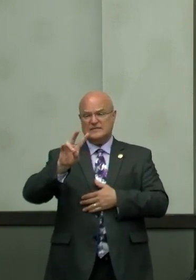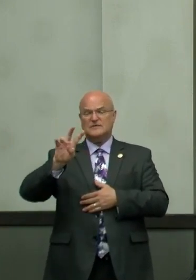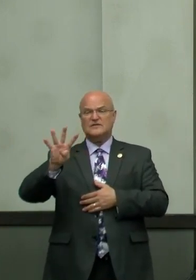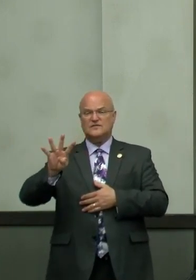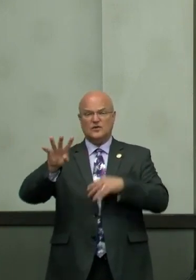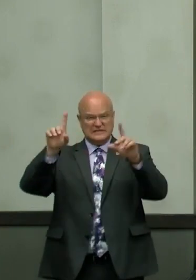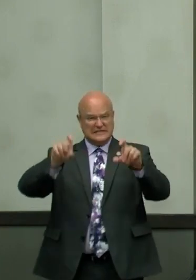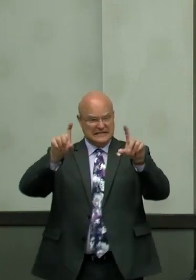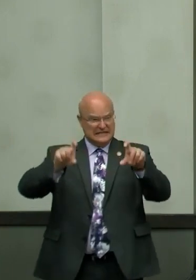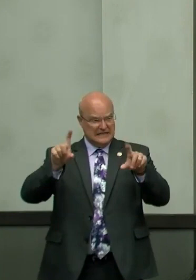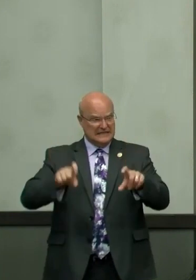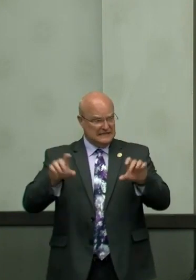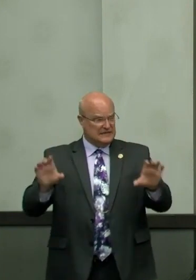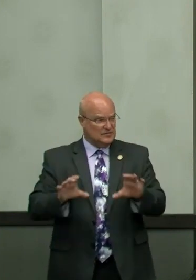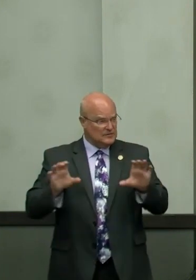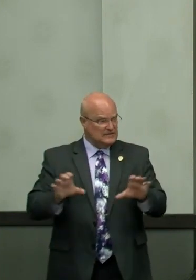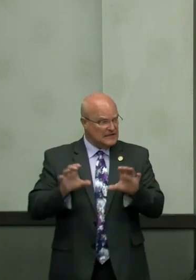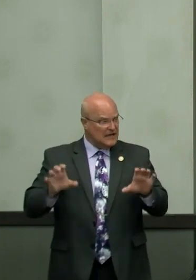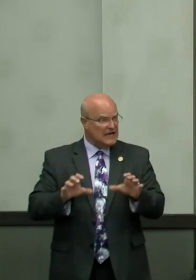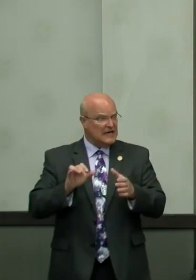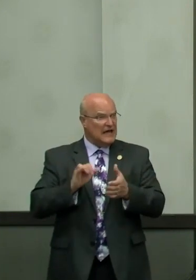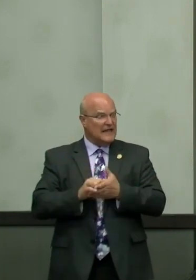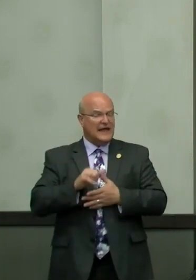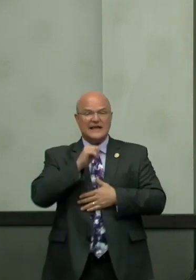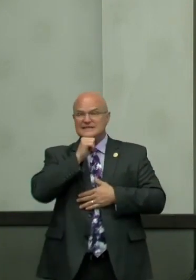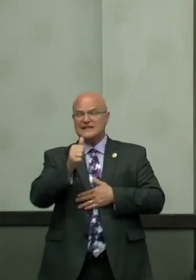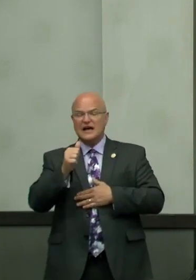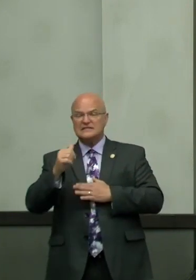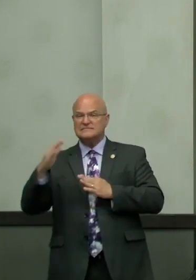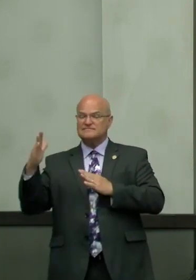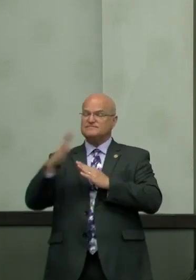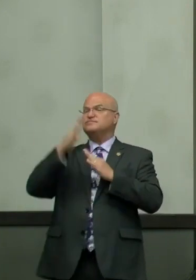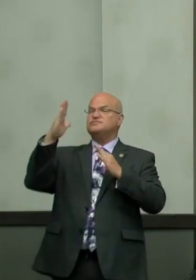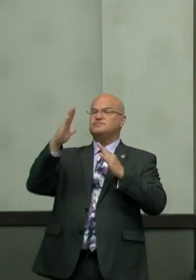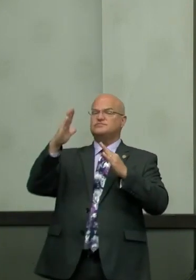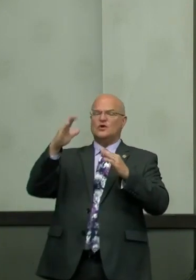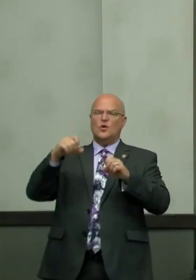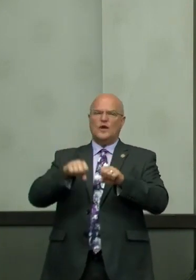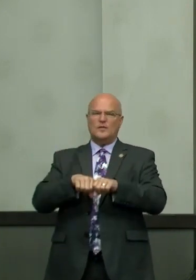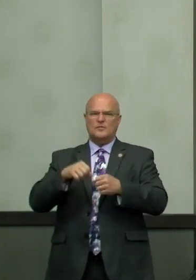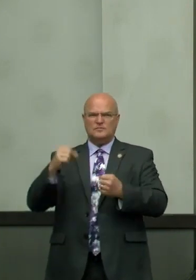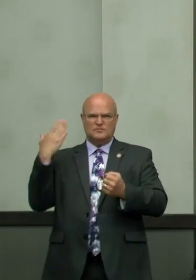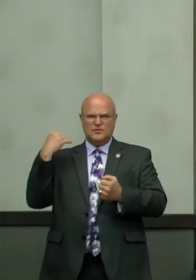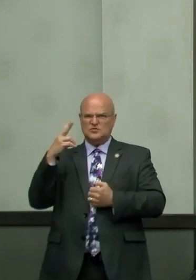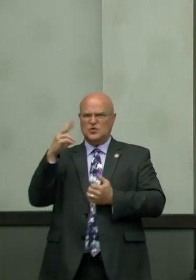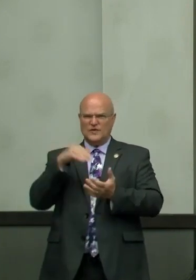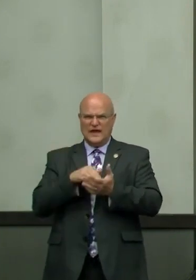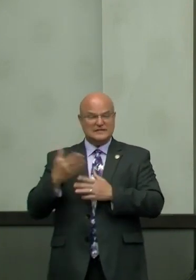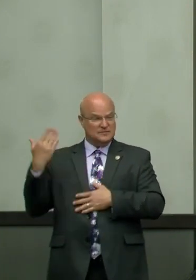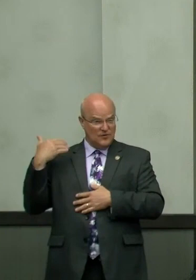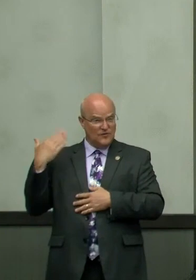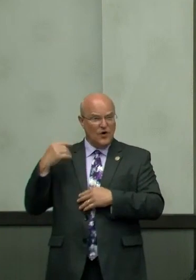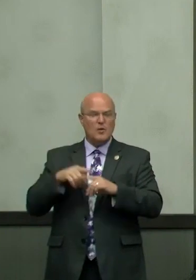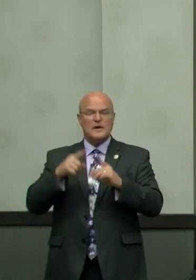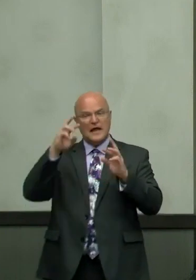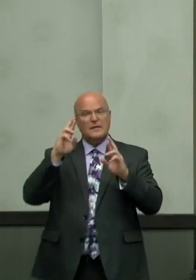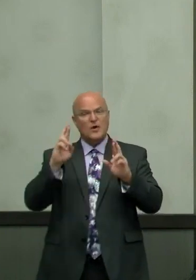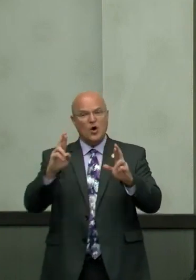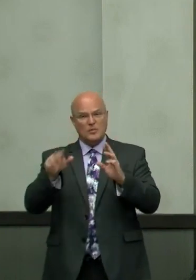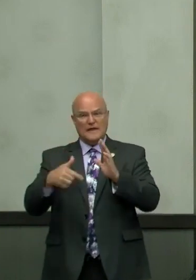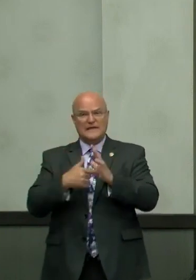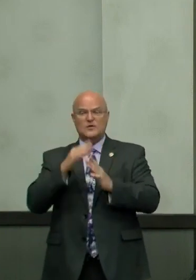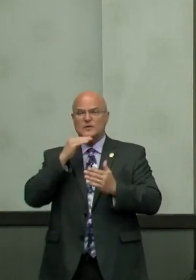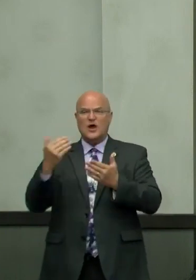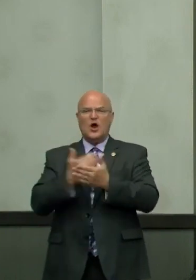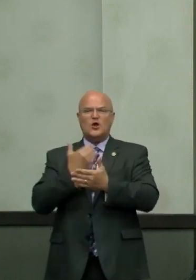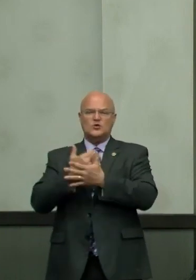2,174 tests that were done. That isn't an all-time record. We've broken 2,000 twice before, but I'm hoping that this will